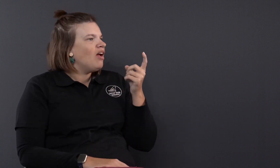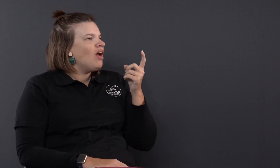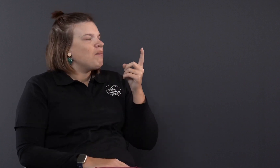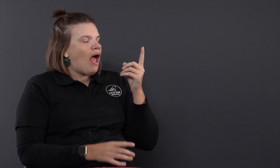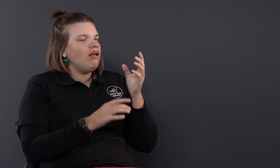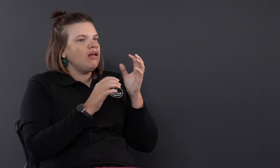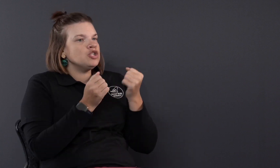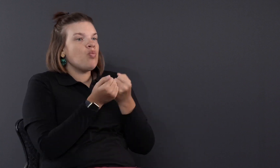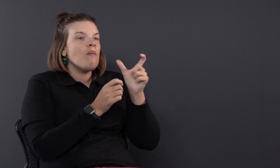that situation?